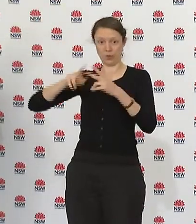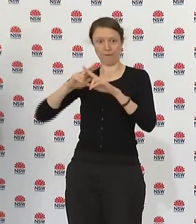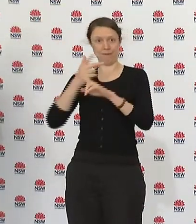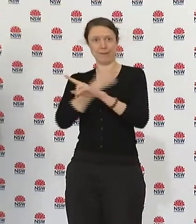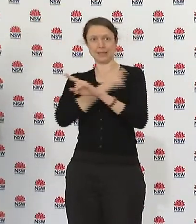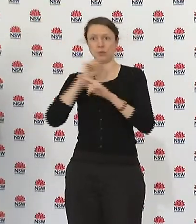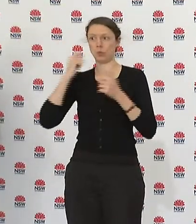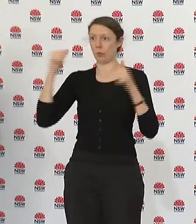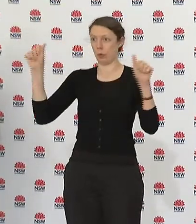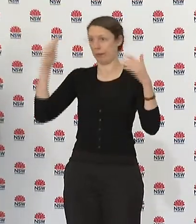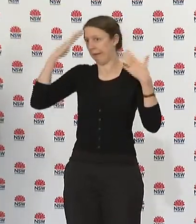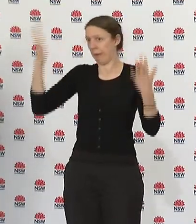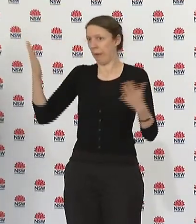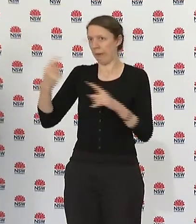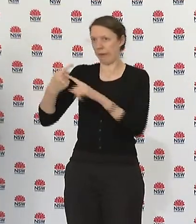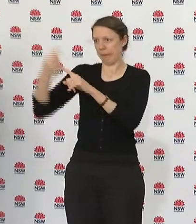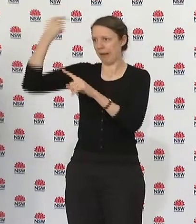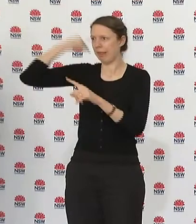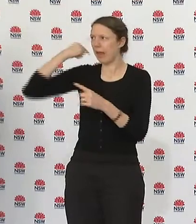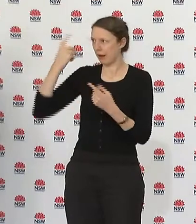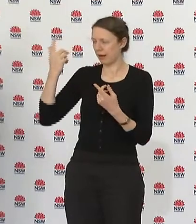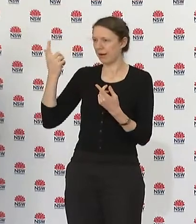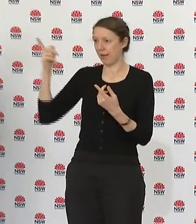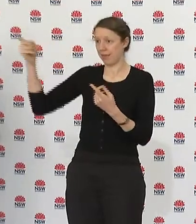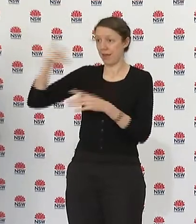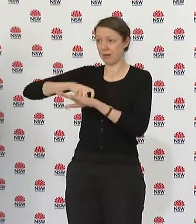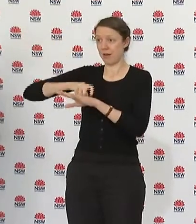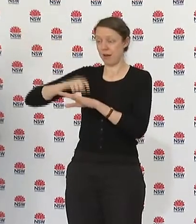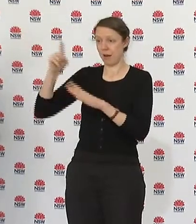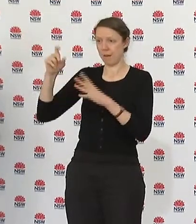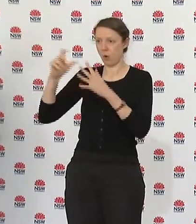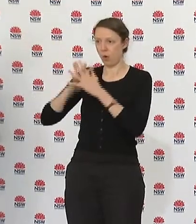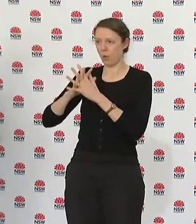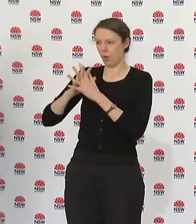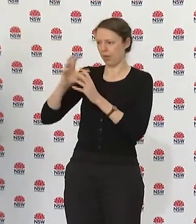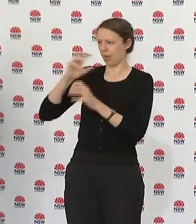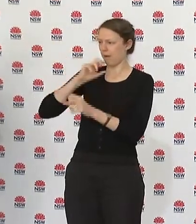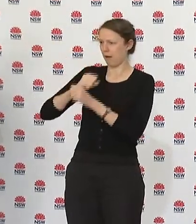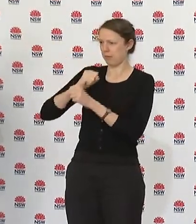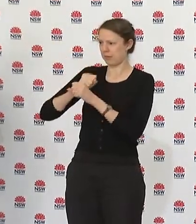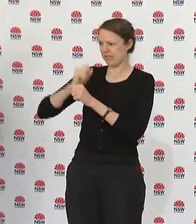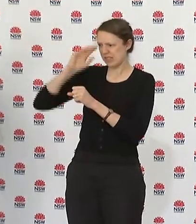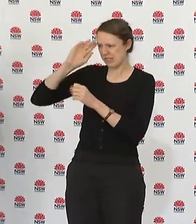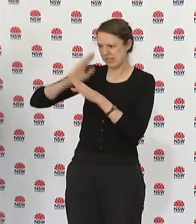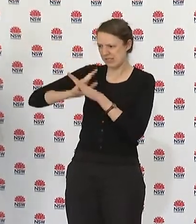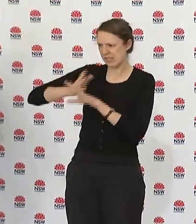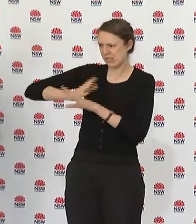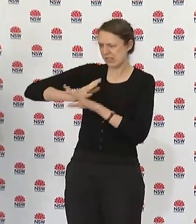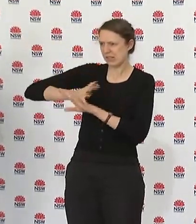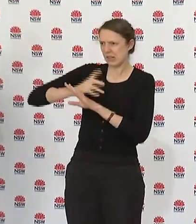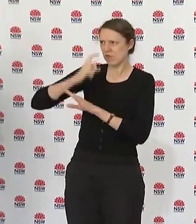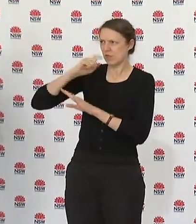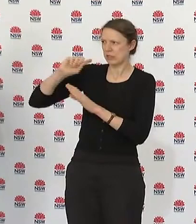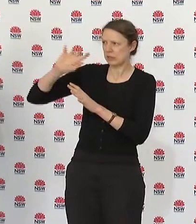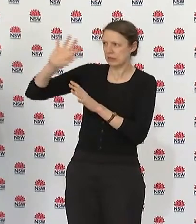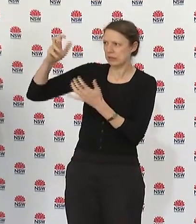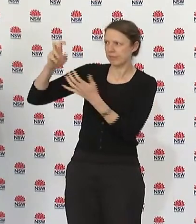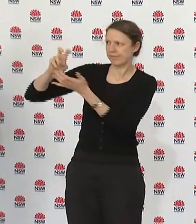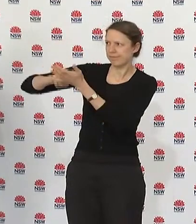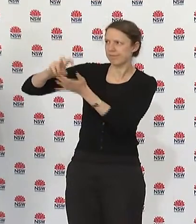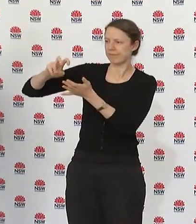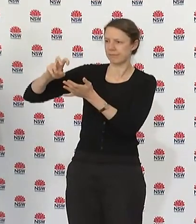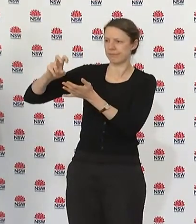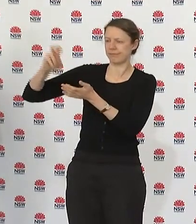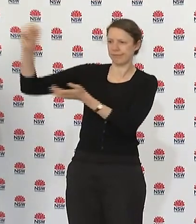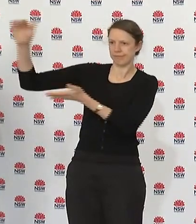before, the coronavirus and the various forms that we now have never had a vaccine until this